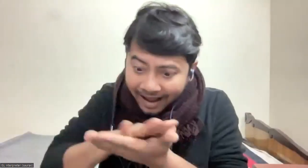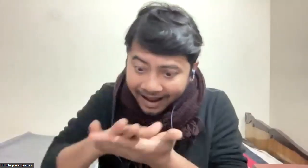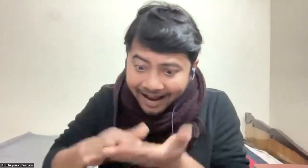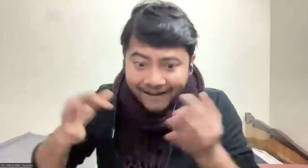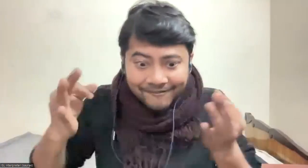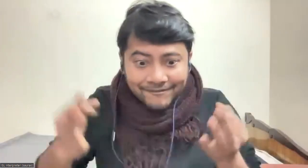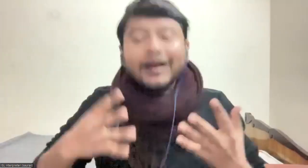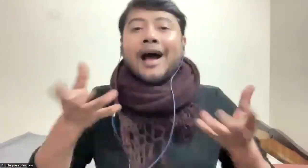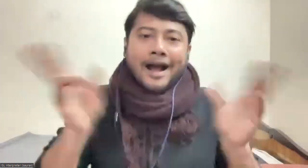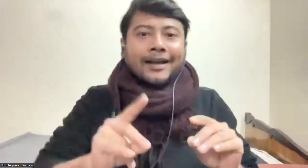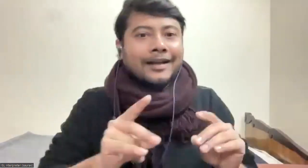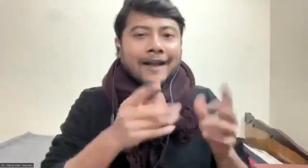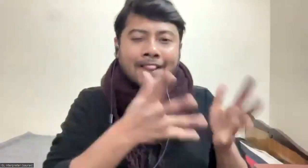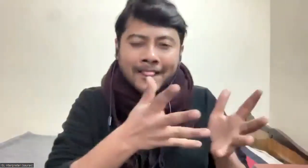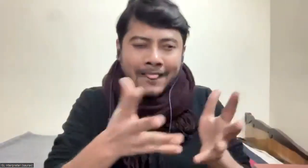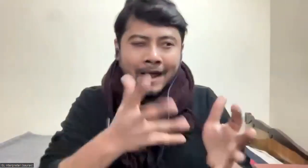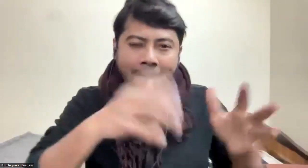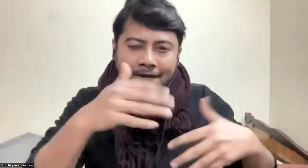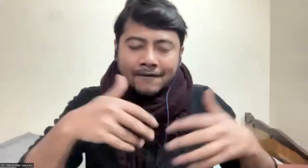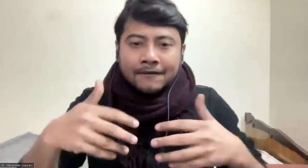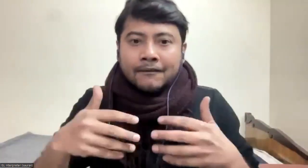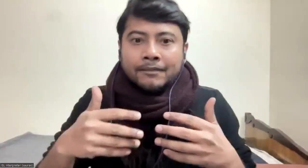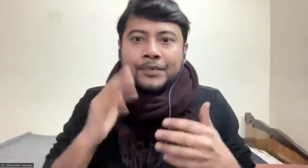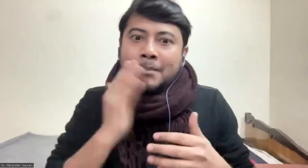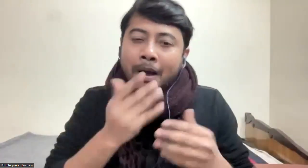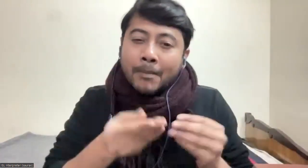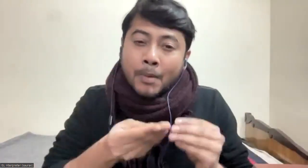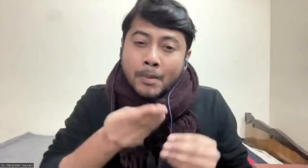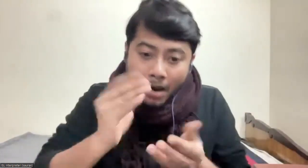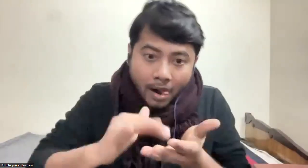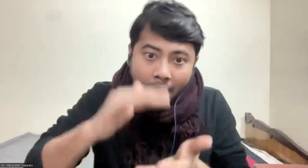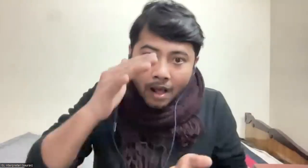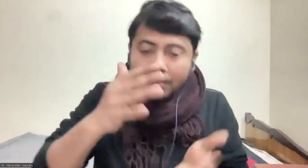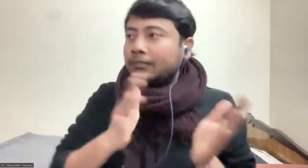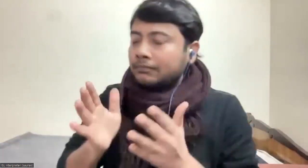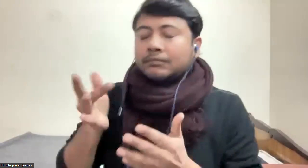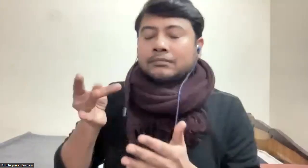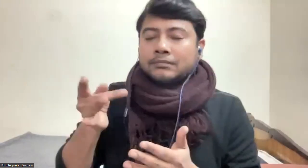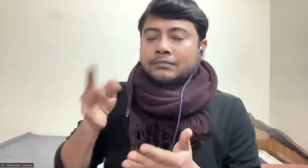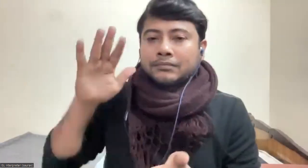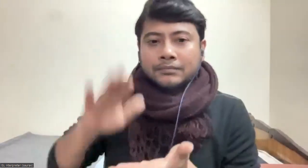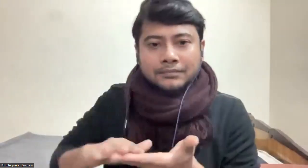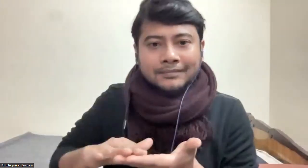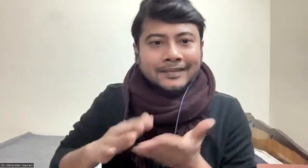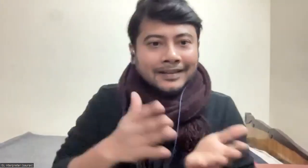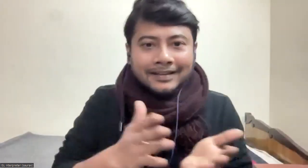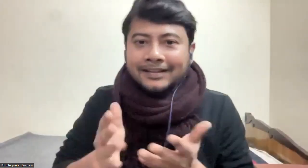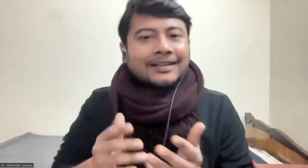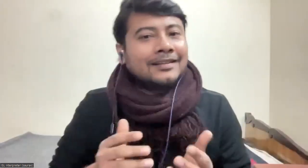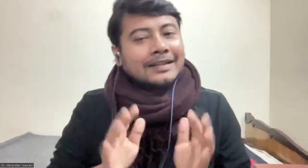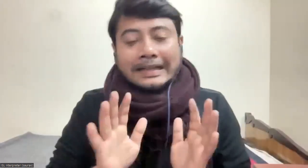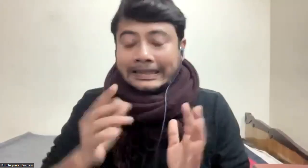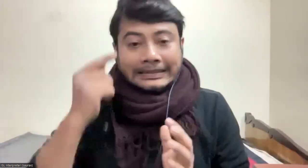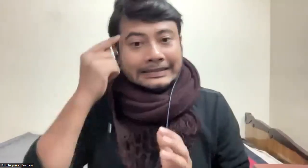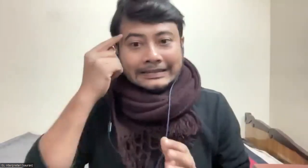sins, again Krishna will remove. So thinking like that is a very big, big mistake.